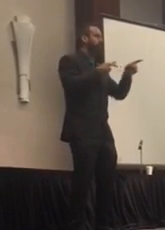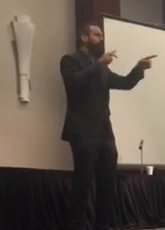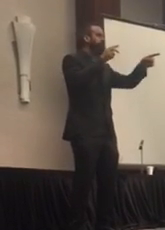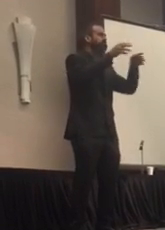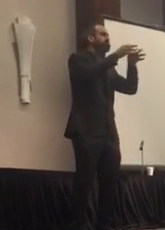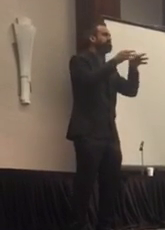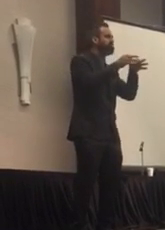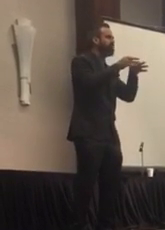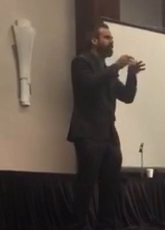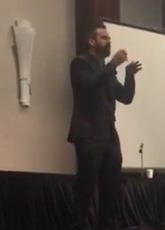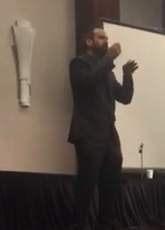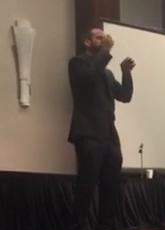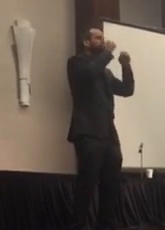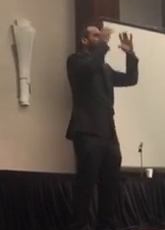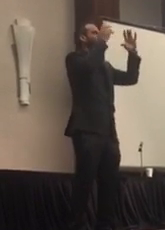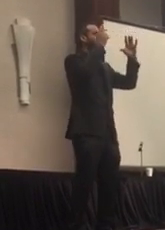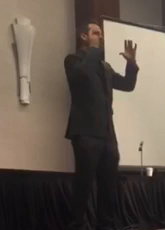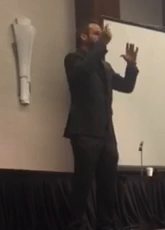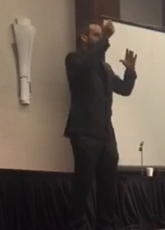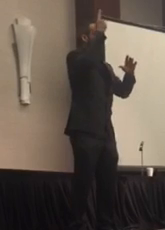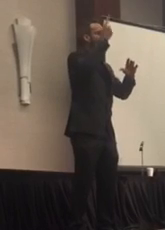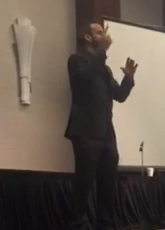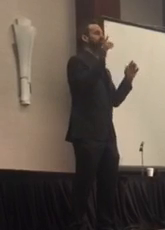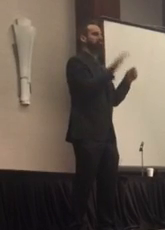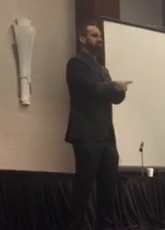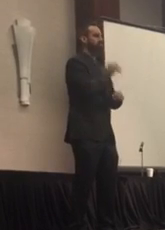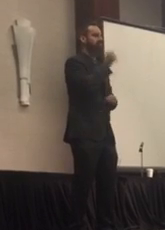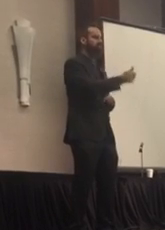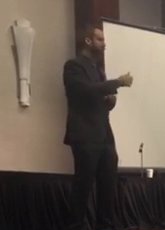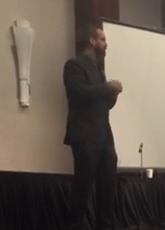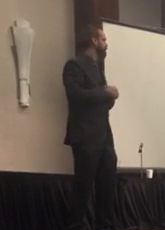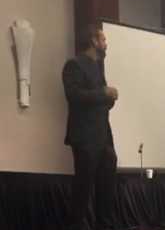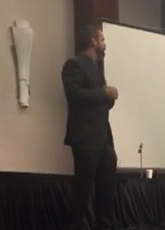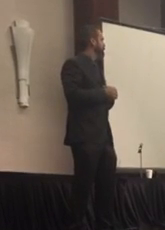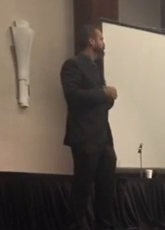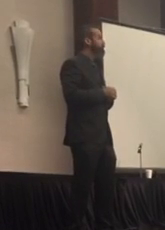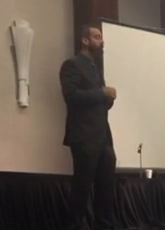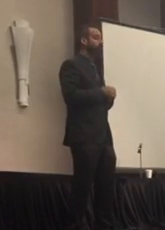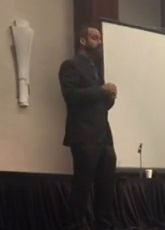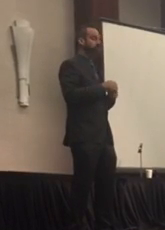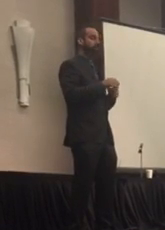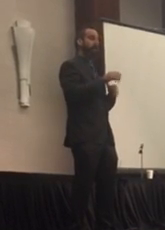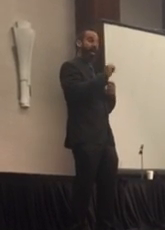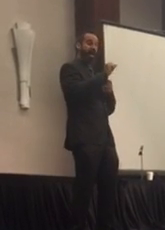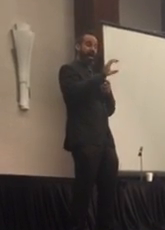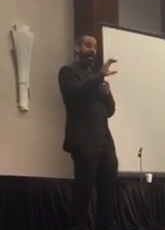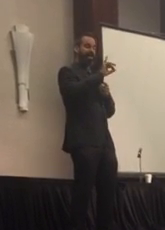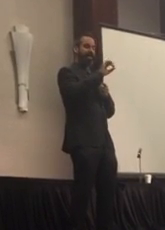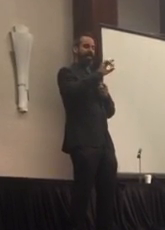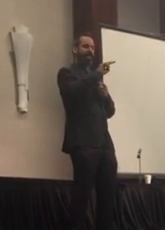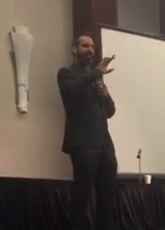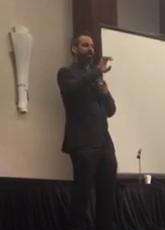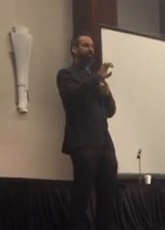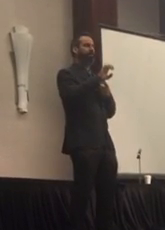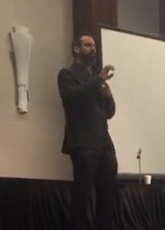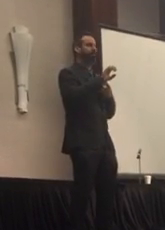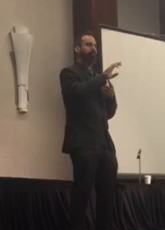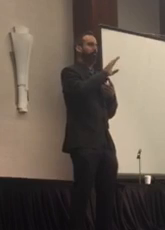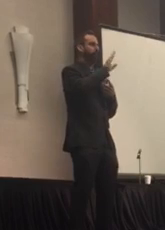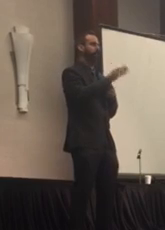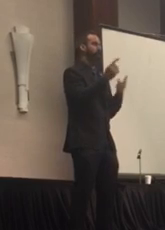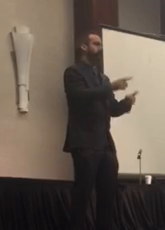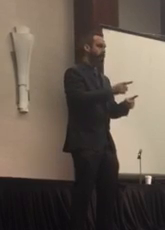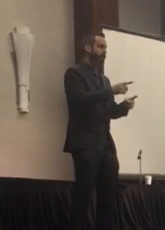going to try to make sure you learn more. But if you learn nothing else, learn this. There are no accidents. There are only precedents,